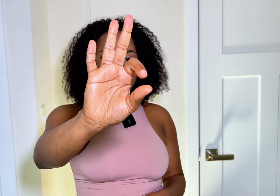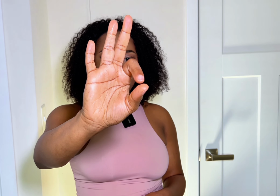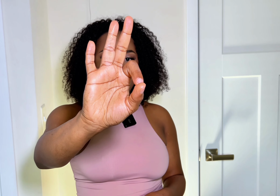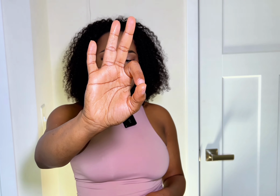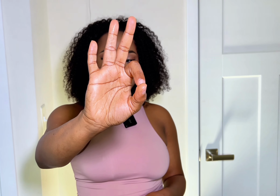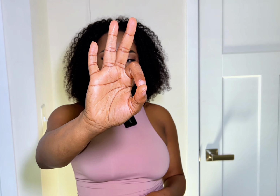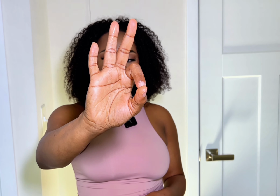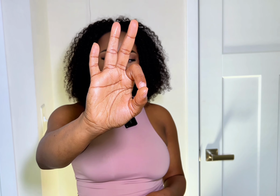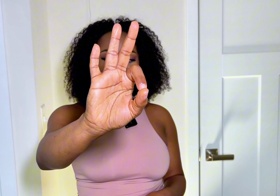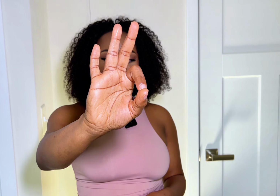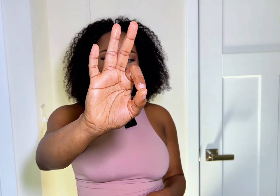F,